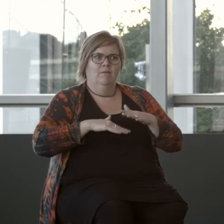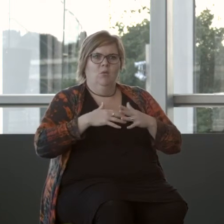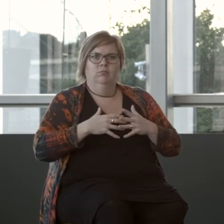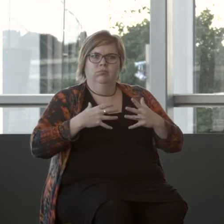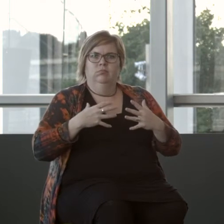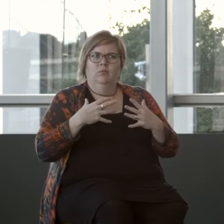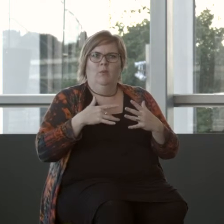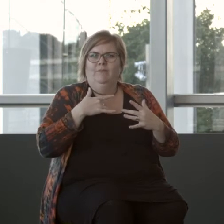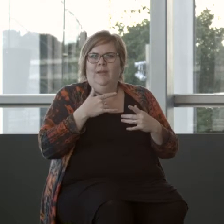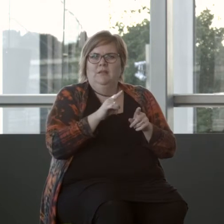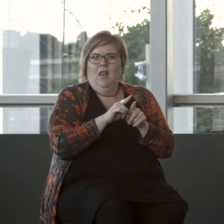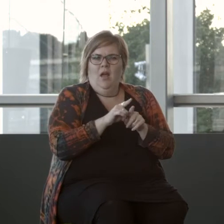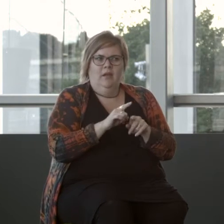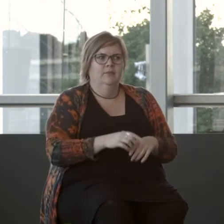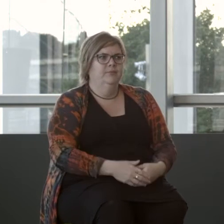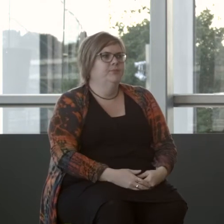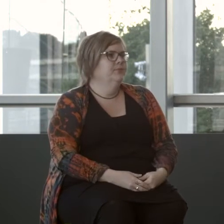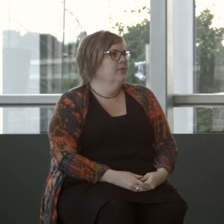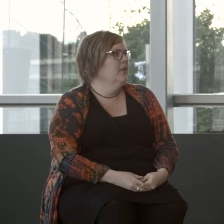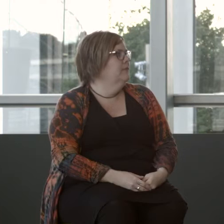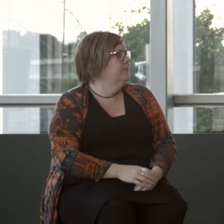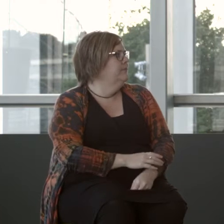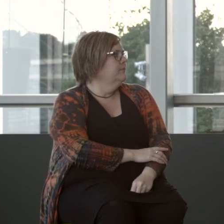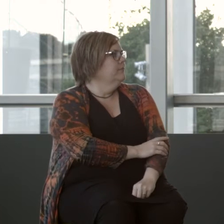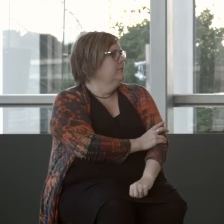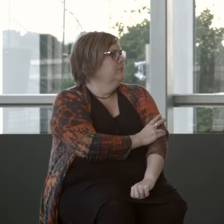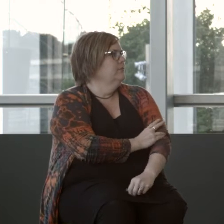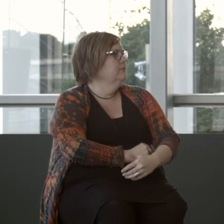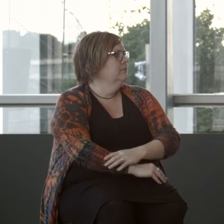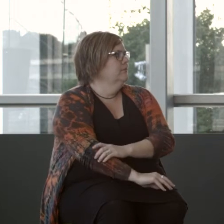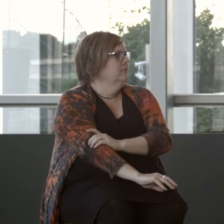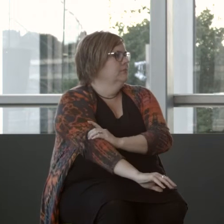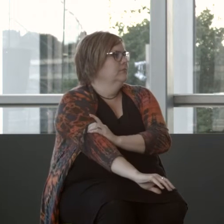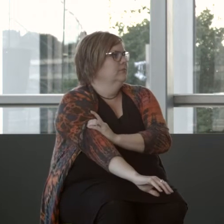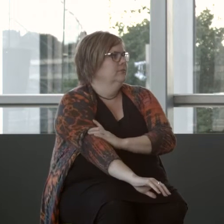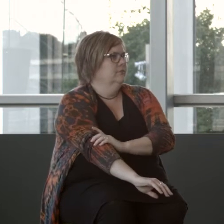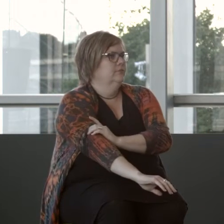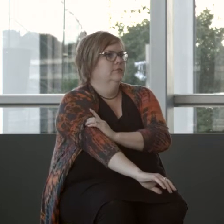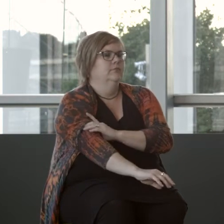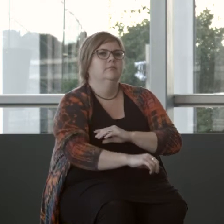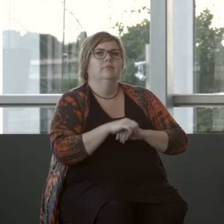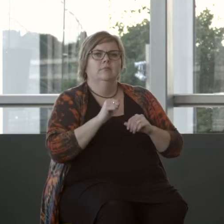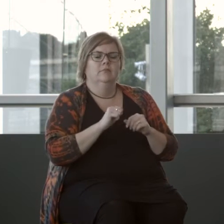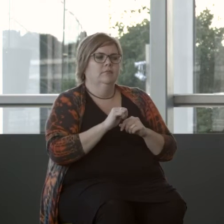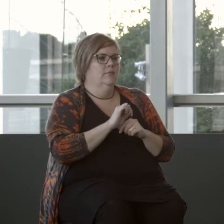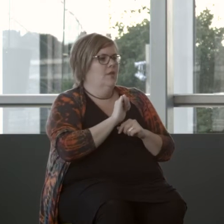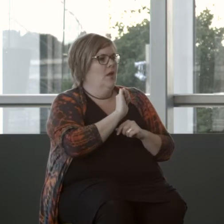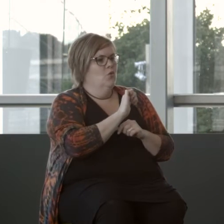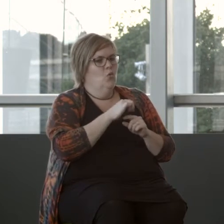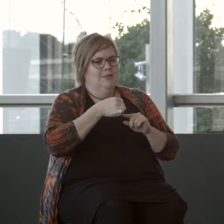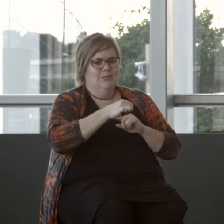of what it felt like. So, yeah. Yeah, I find the series particularly moving